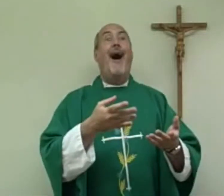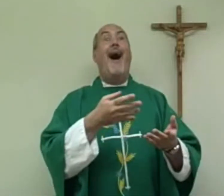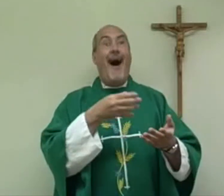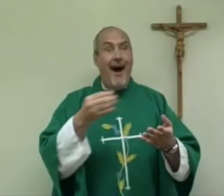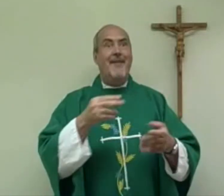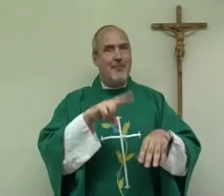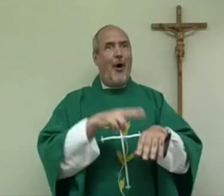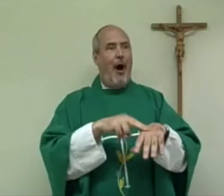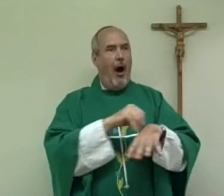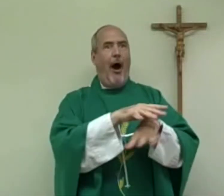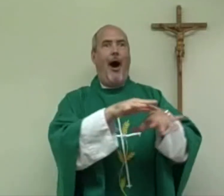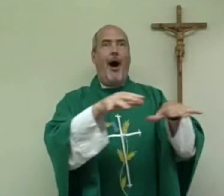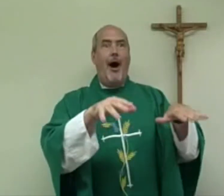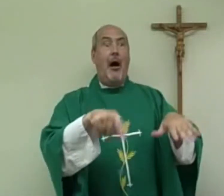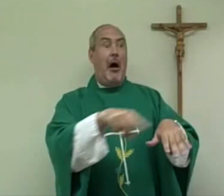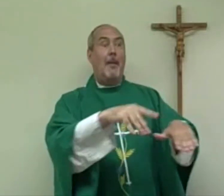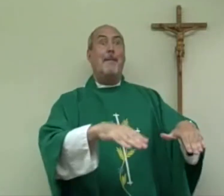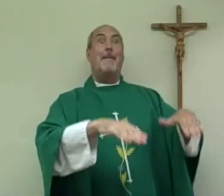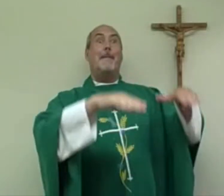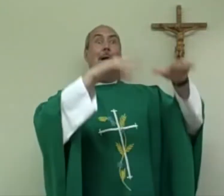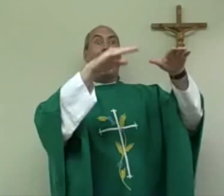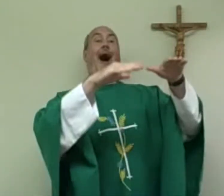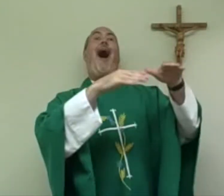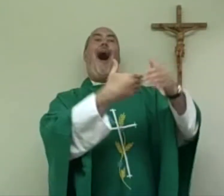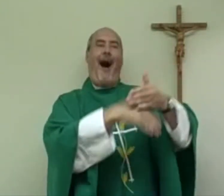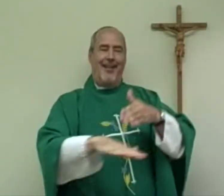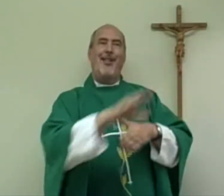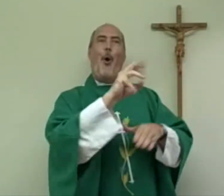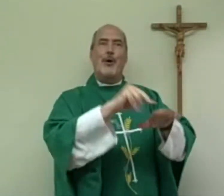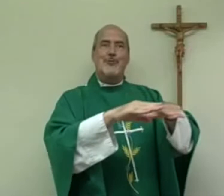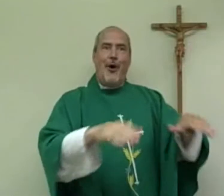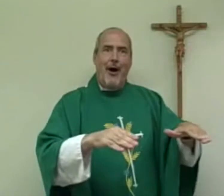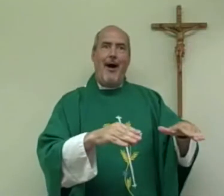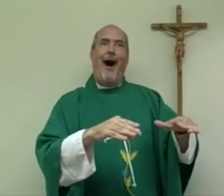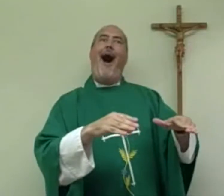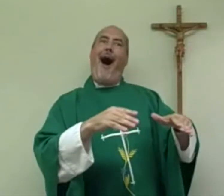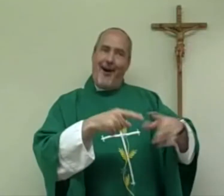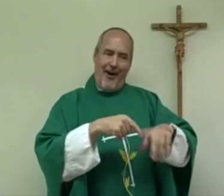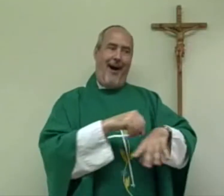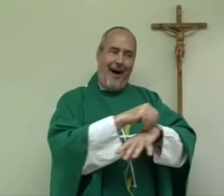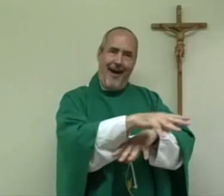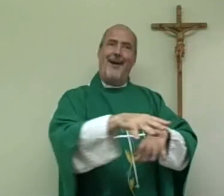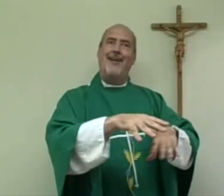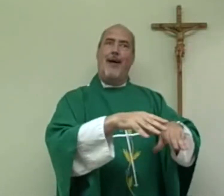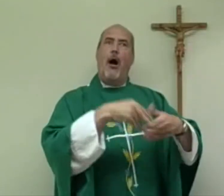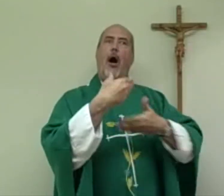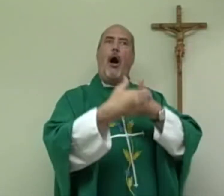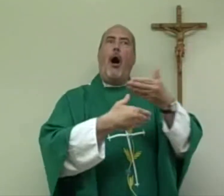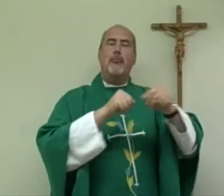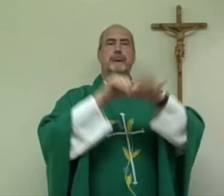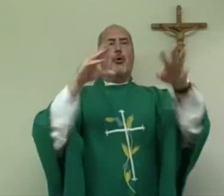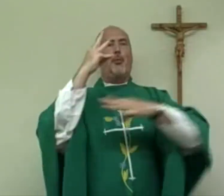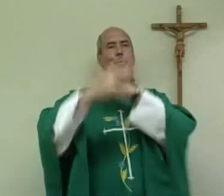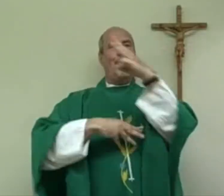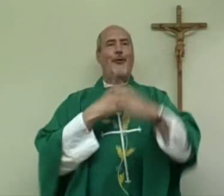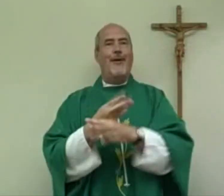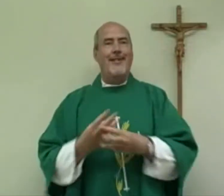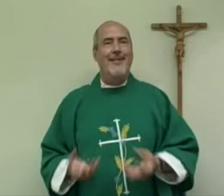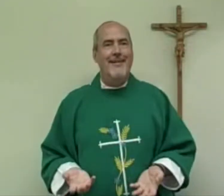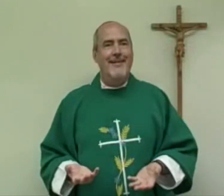friends by their behavior, who will then influence others. And plus, when they grow up, they will teach their children, and their children will teach